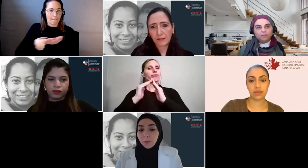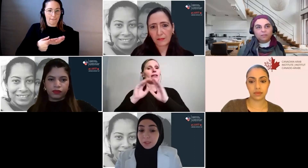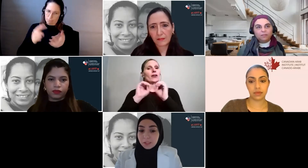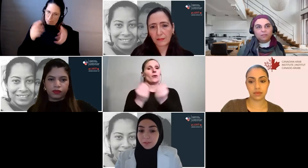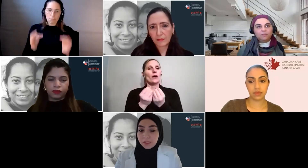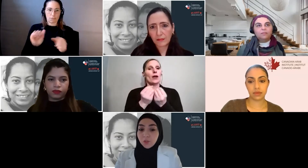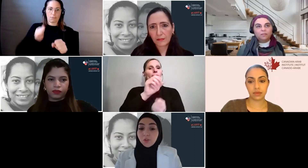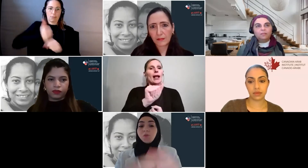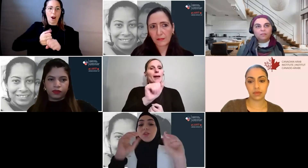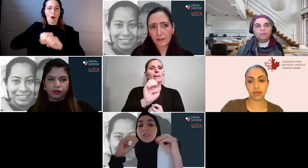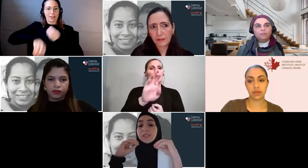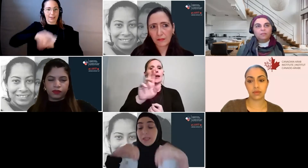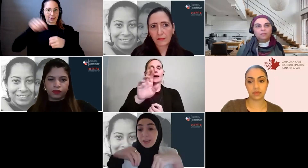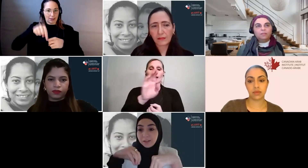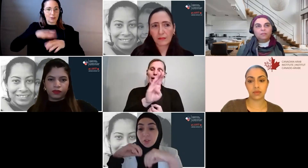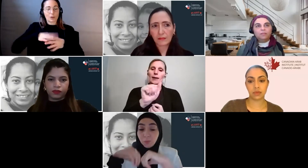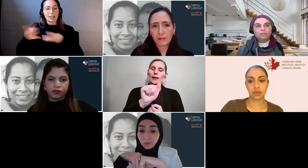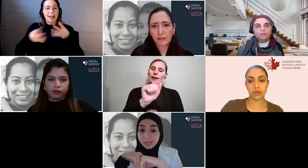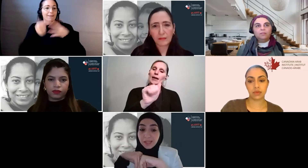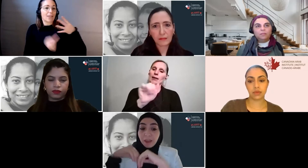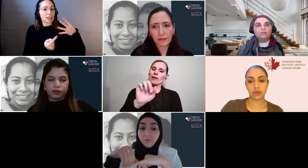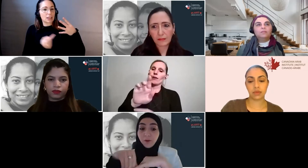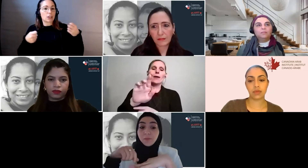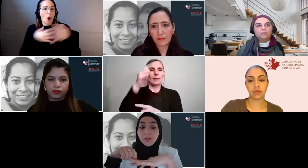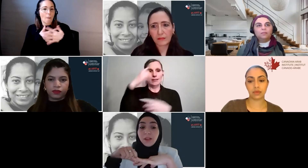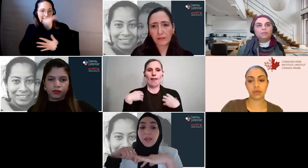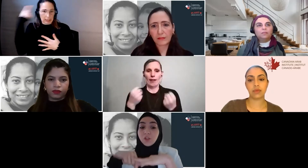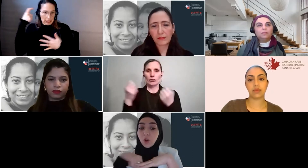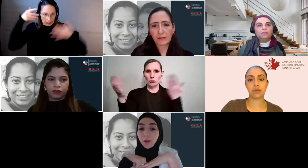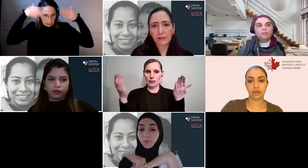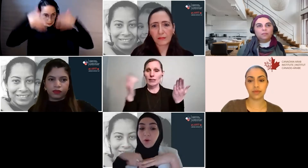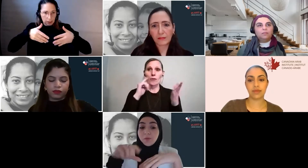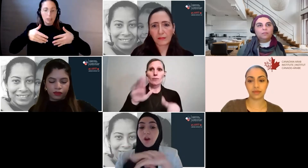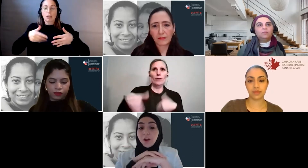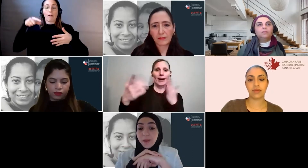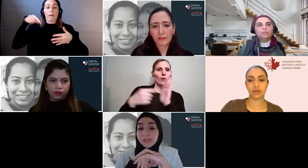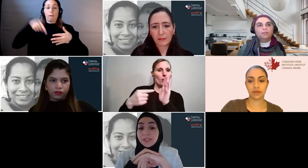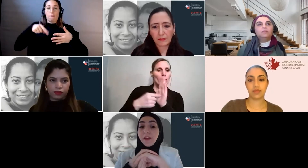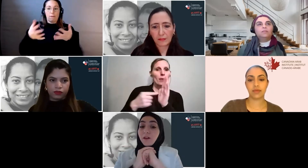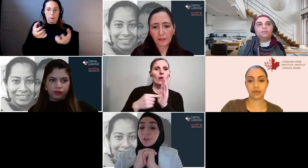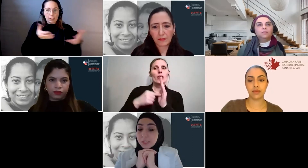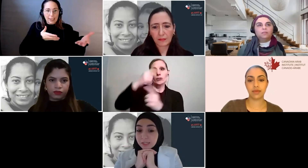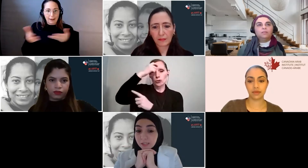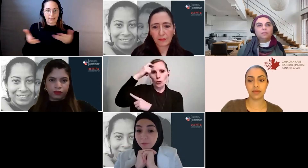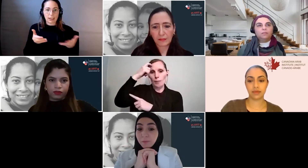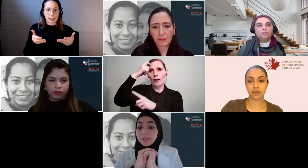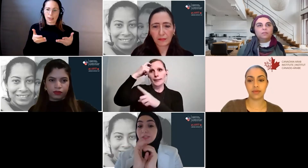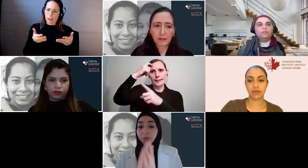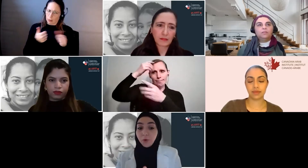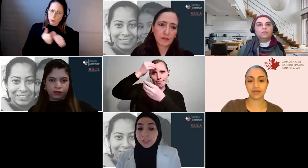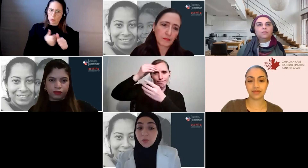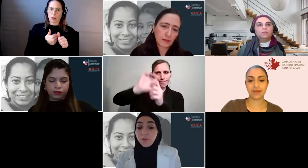Trauma and Mental Health Services, which is dedicated to providing affordable, trauma-informed, art-based, and culturally sensitive